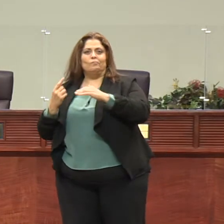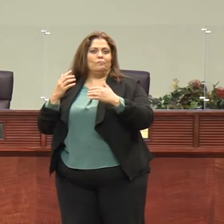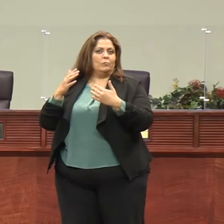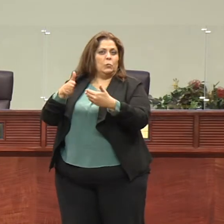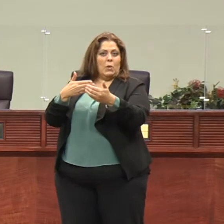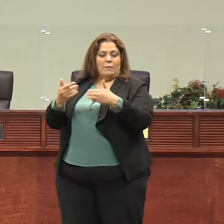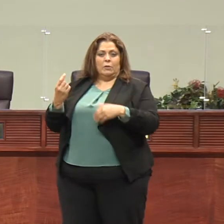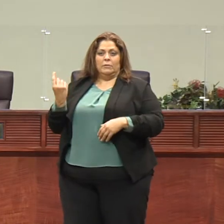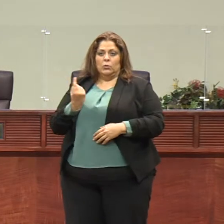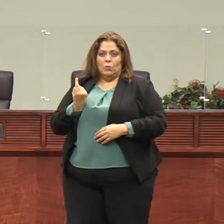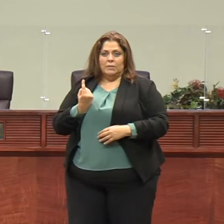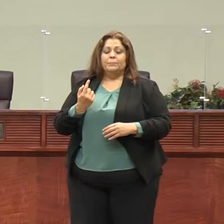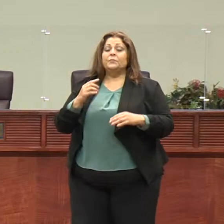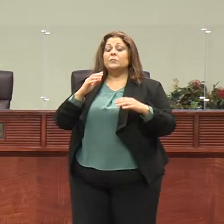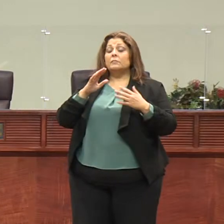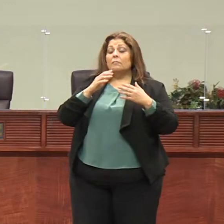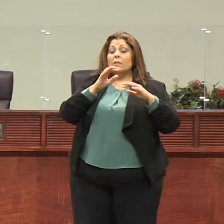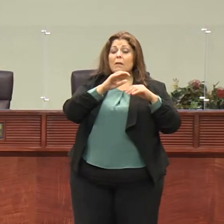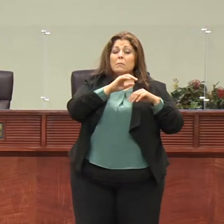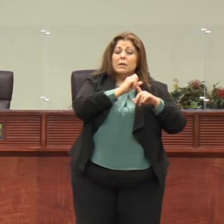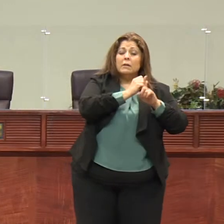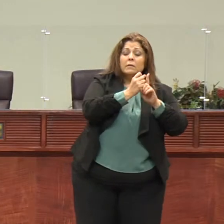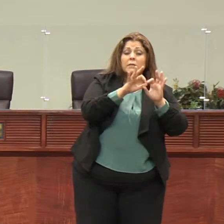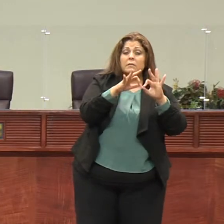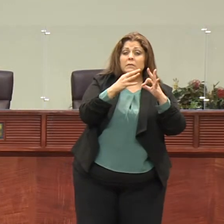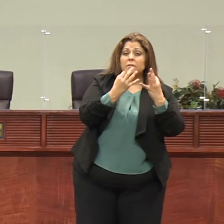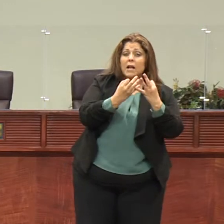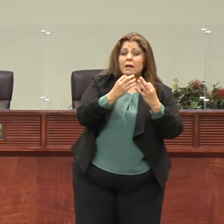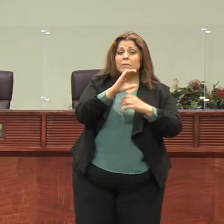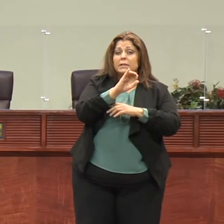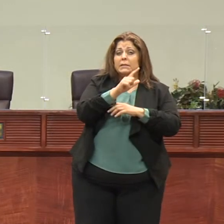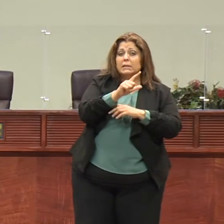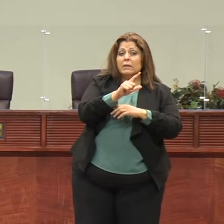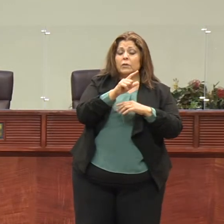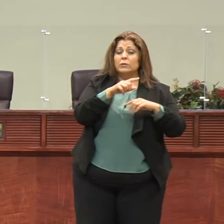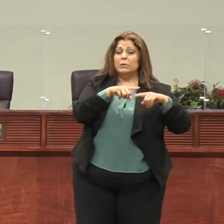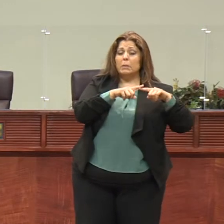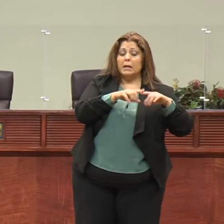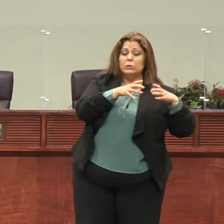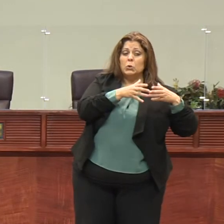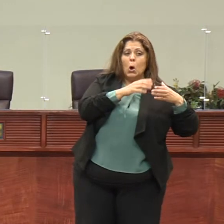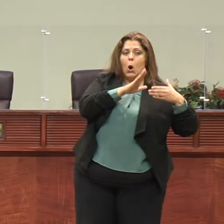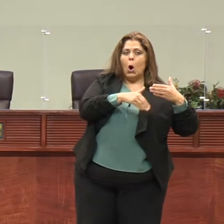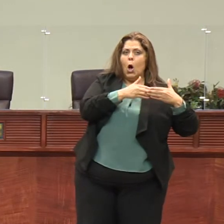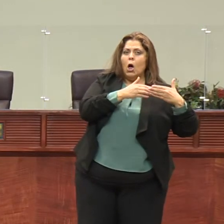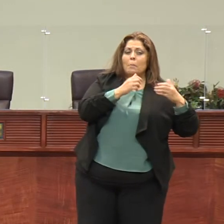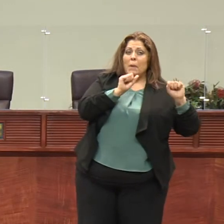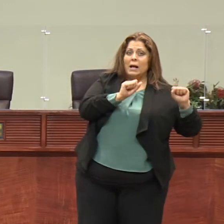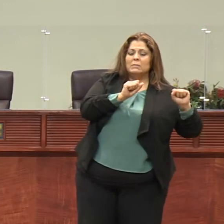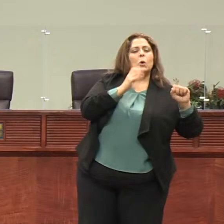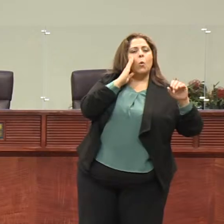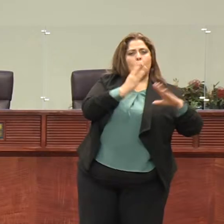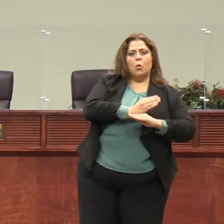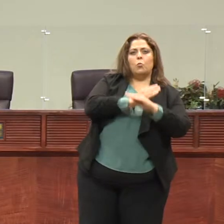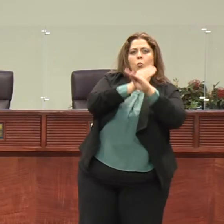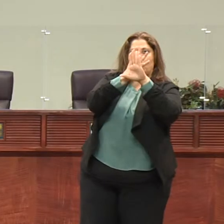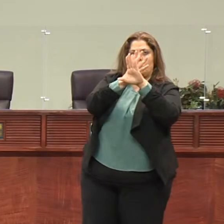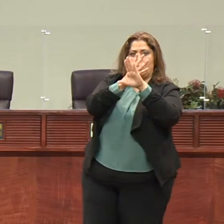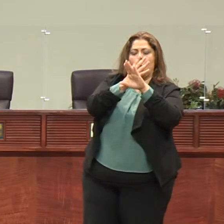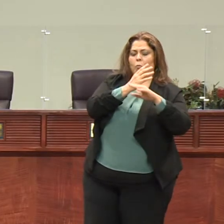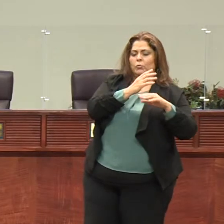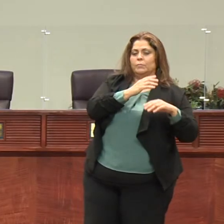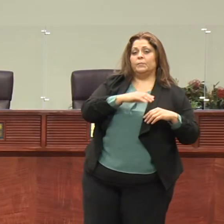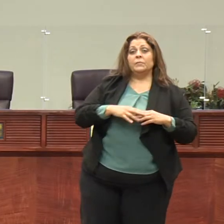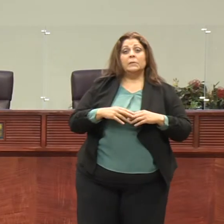in family, civil, and the dependency divisions will be done remotely. However, jury trials